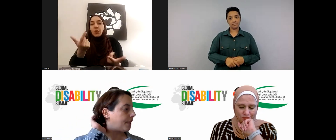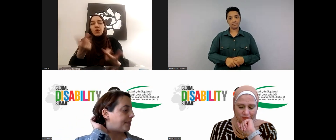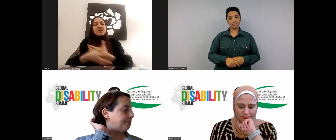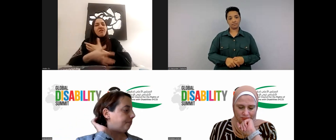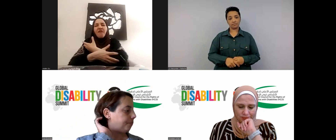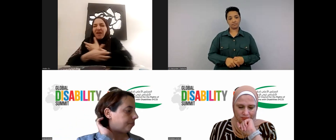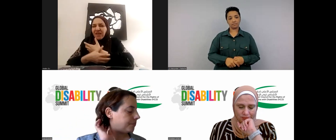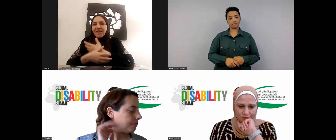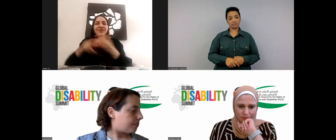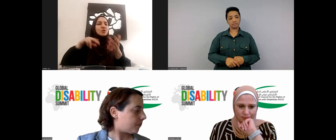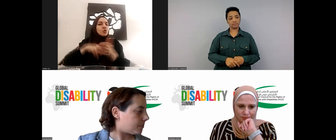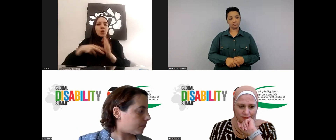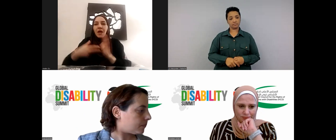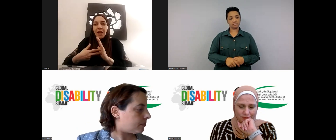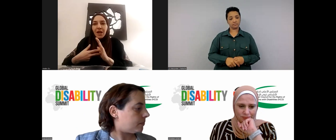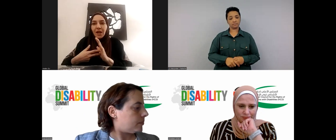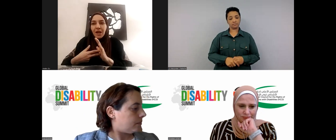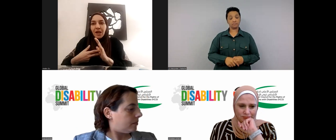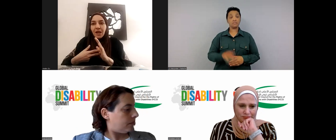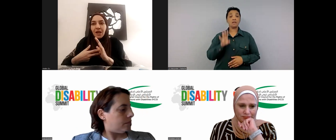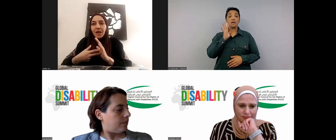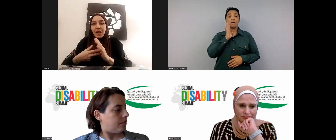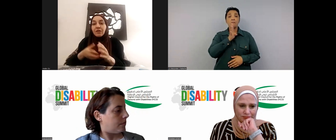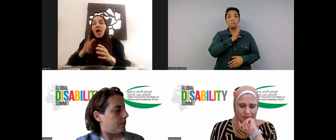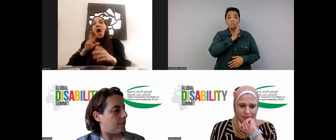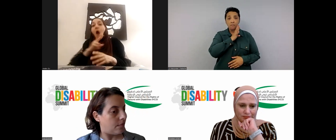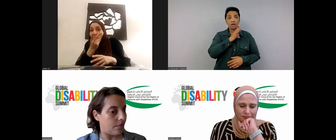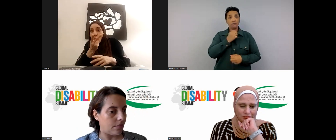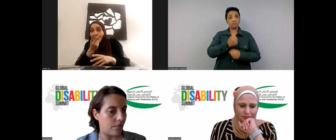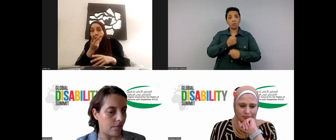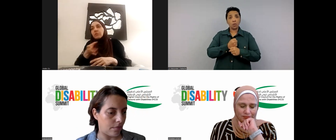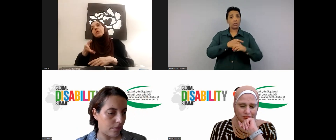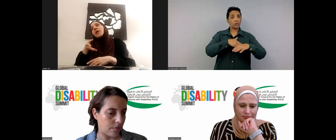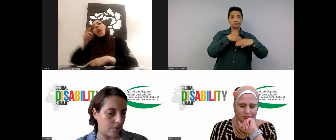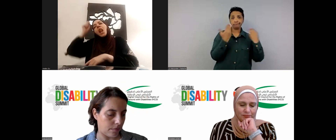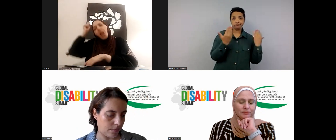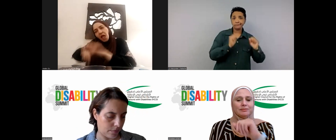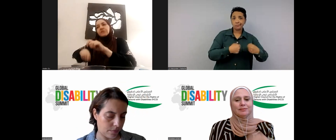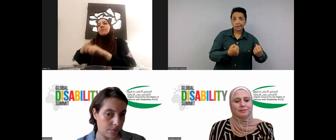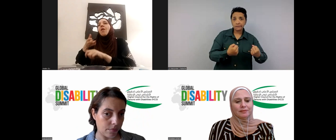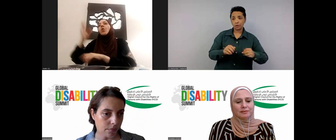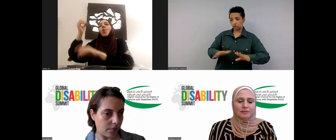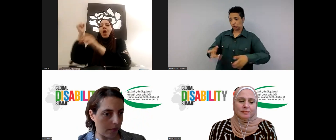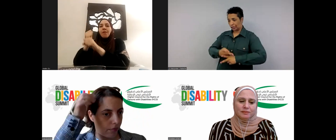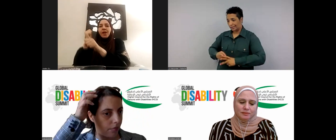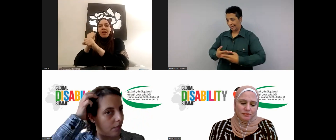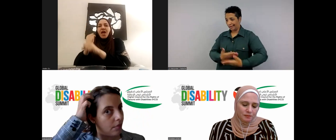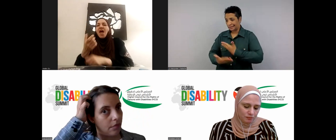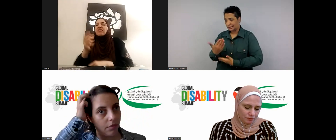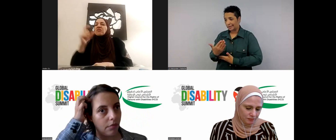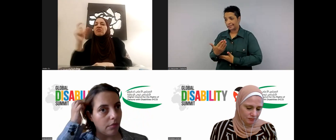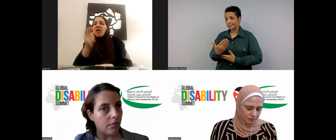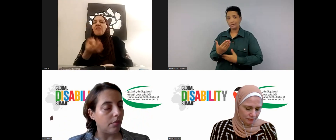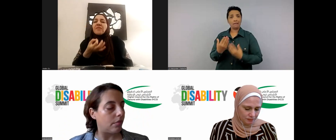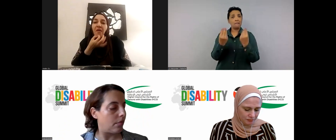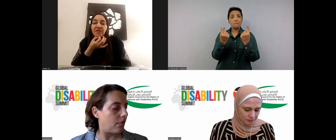these situations are driving them towards poverty. So they have only one choice: either to give care to